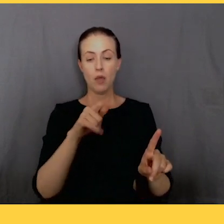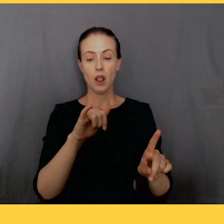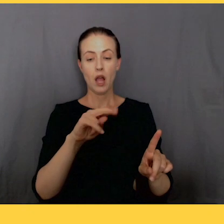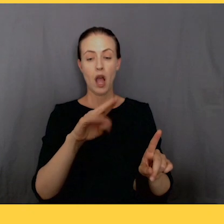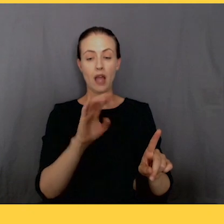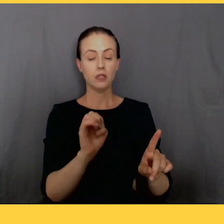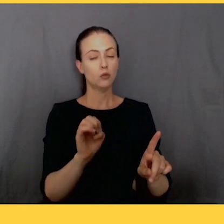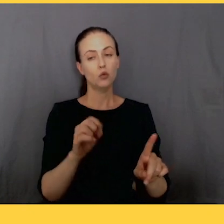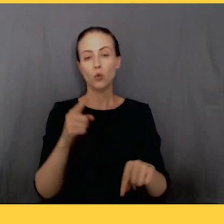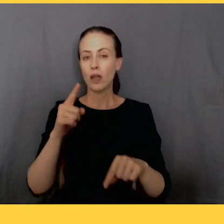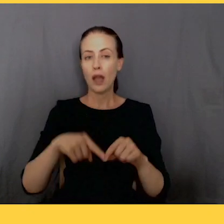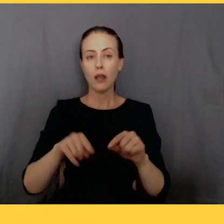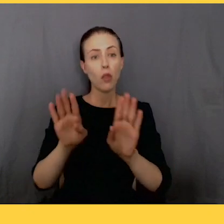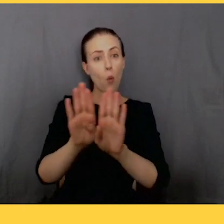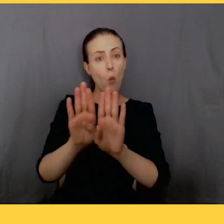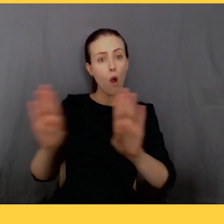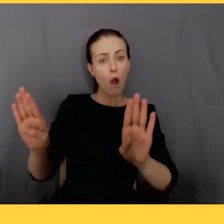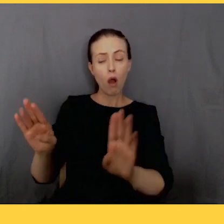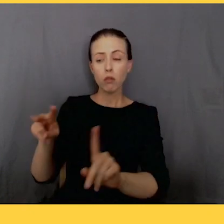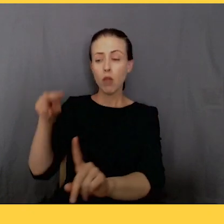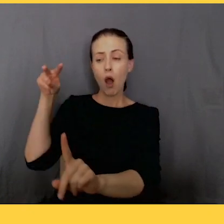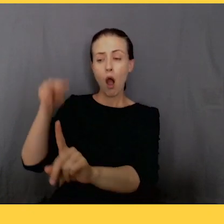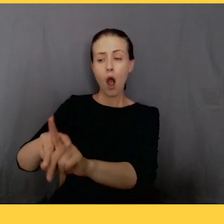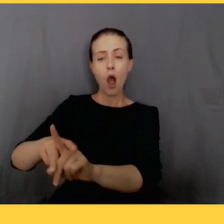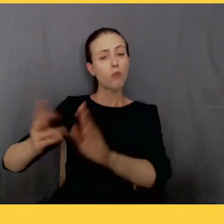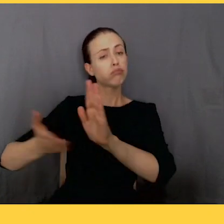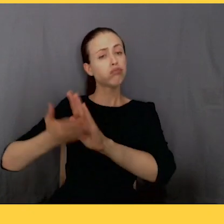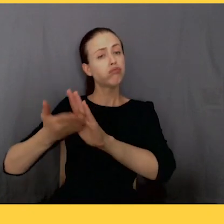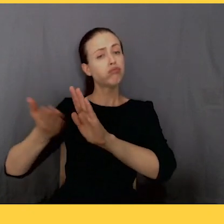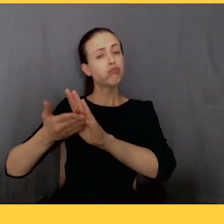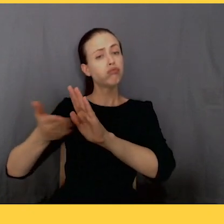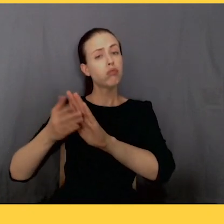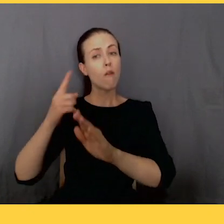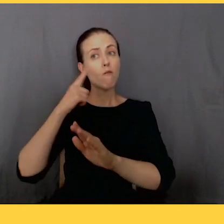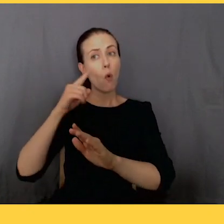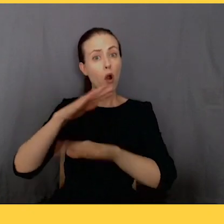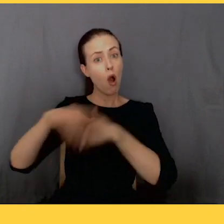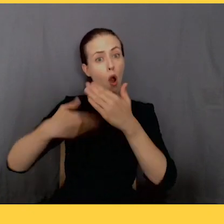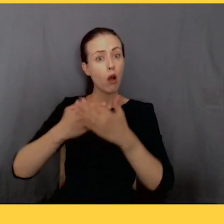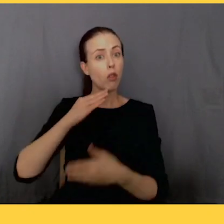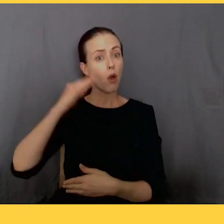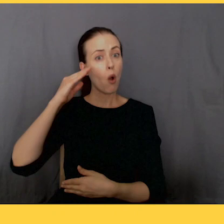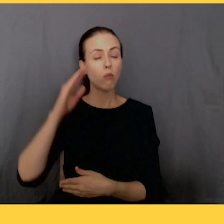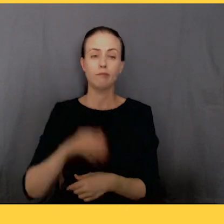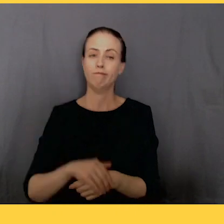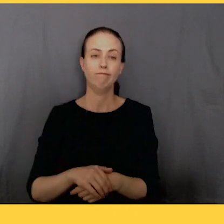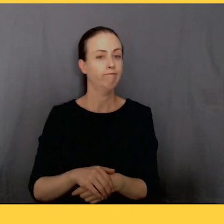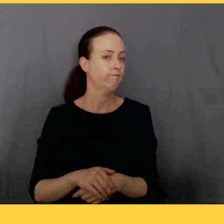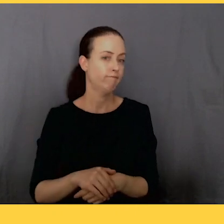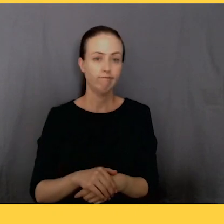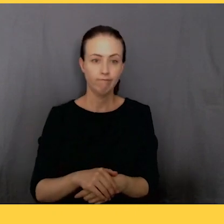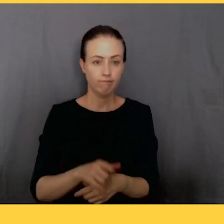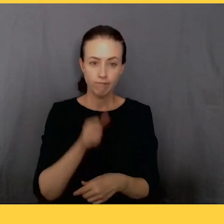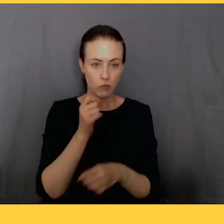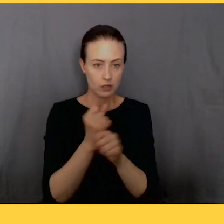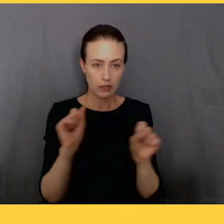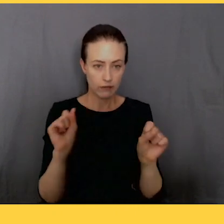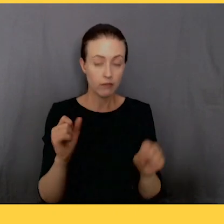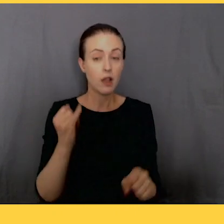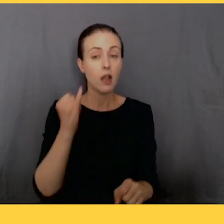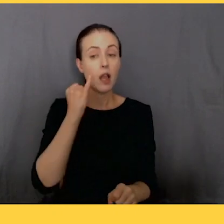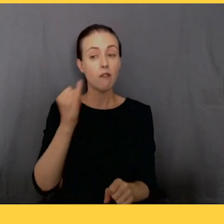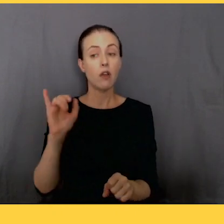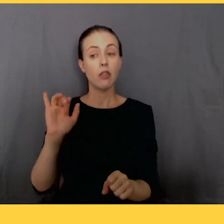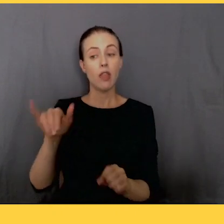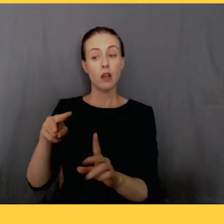and energize your home. It has safety implications if that happens